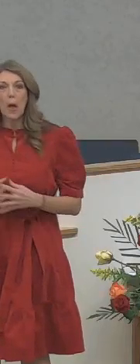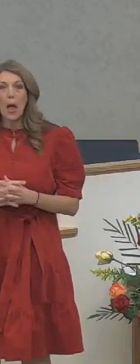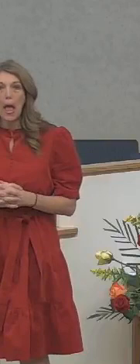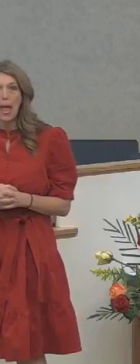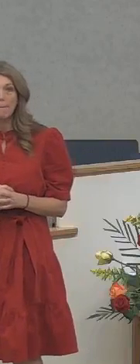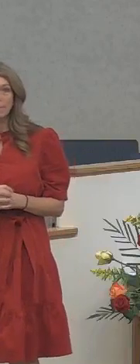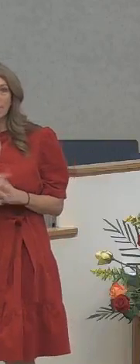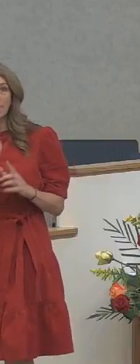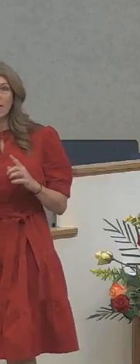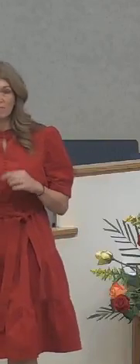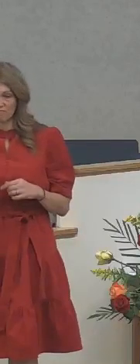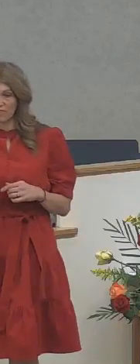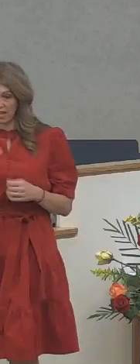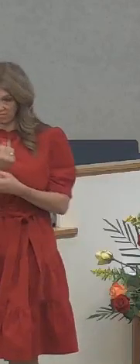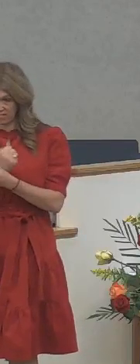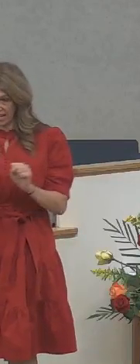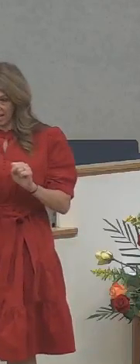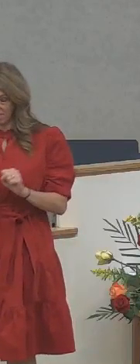And when he found the Lord,